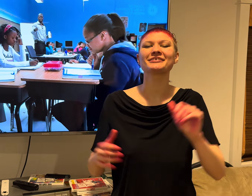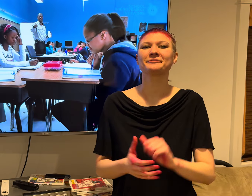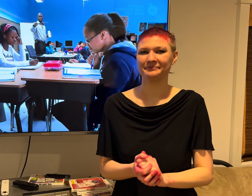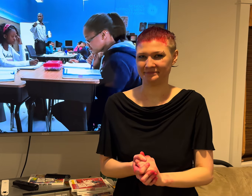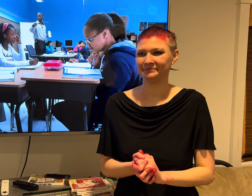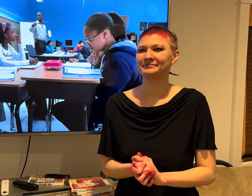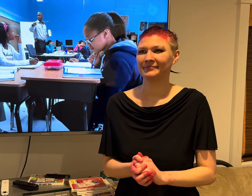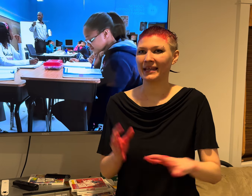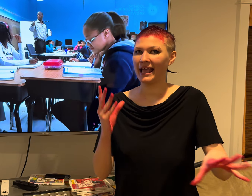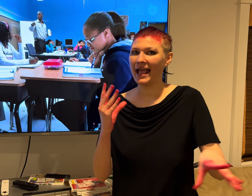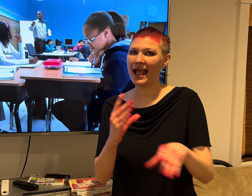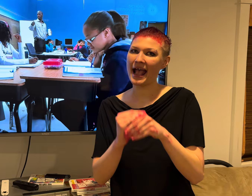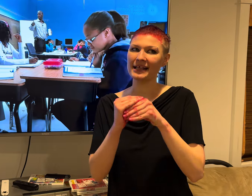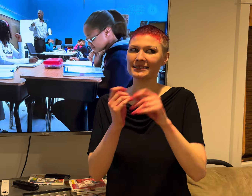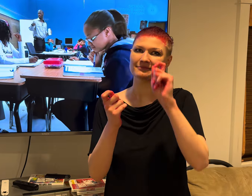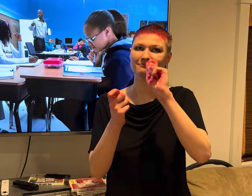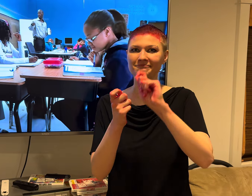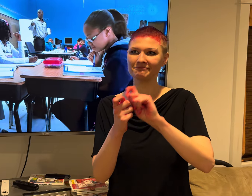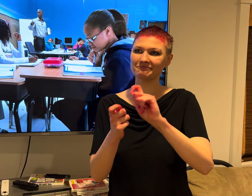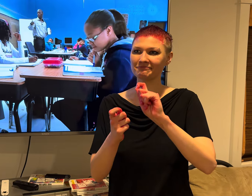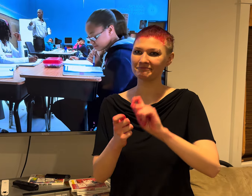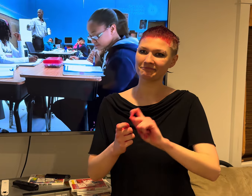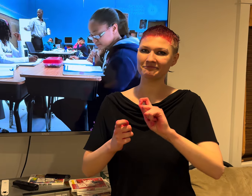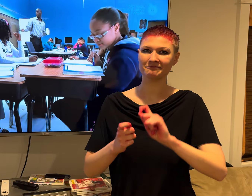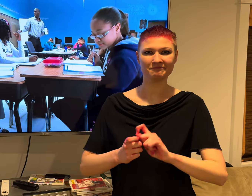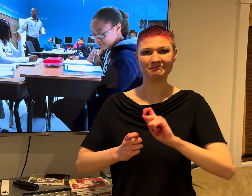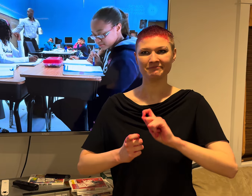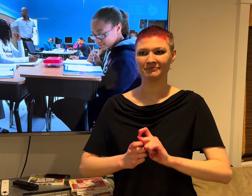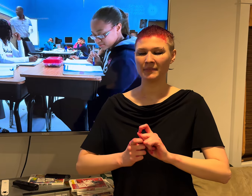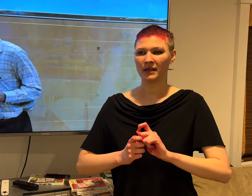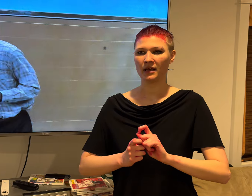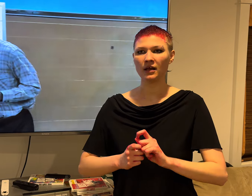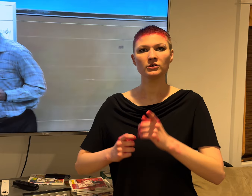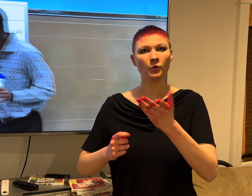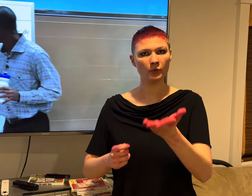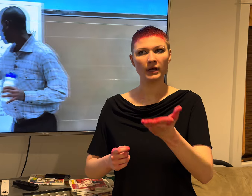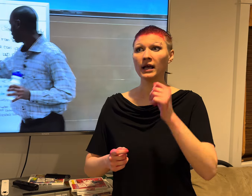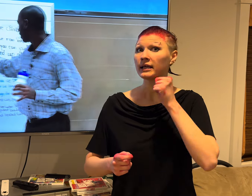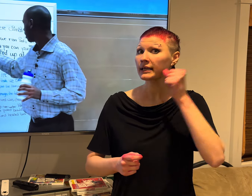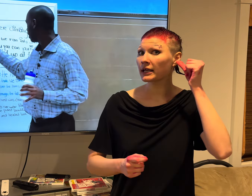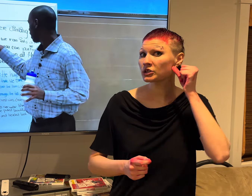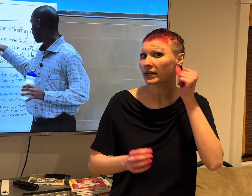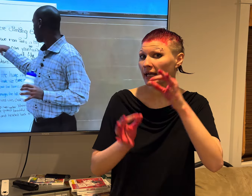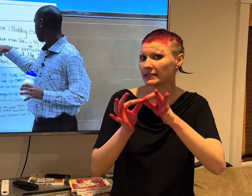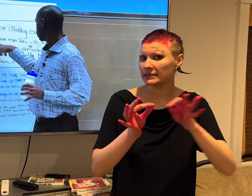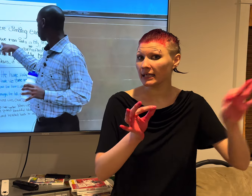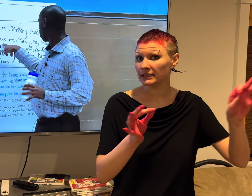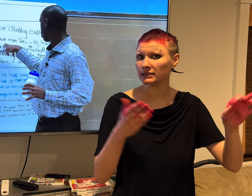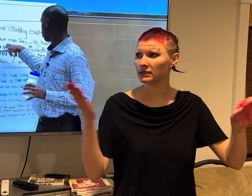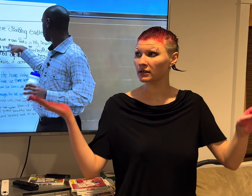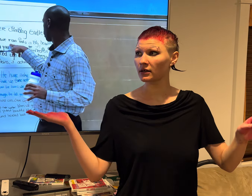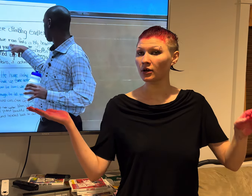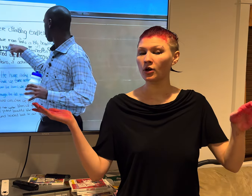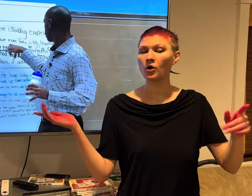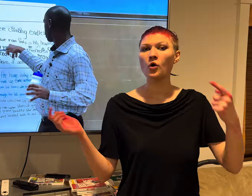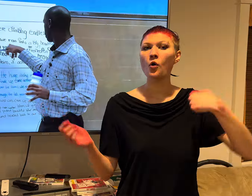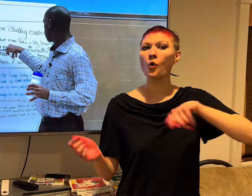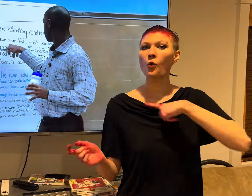sentence you came up with yesterday? I actually see it. It said, we ran and saw Deer running